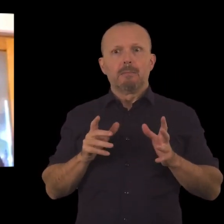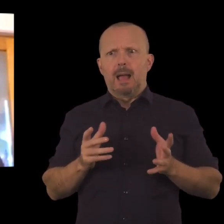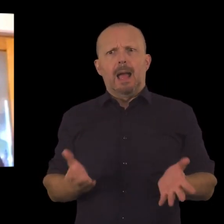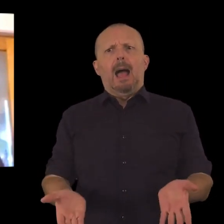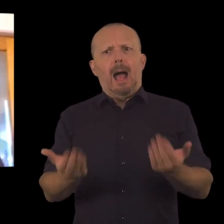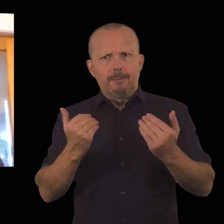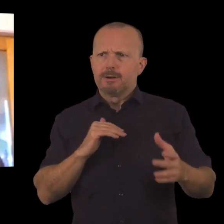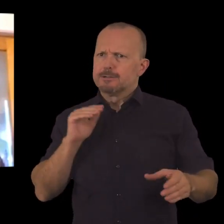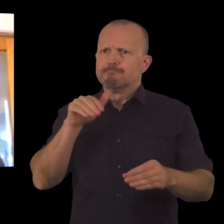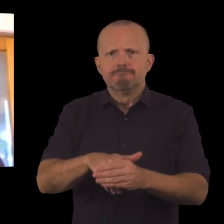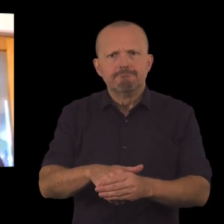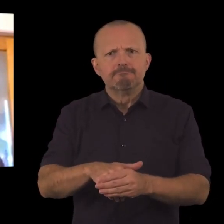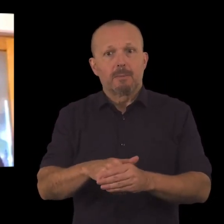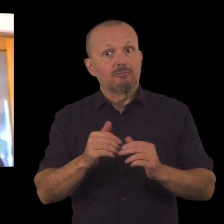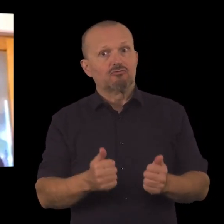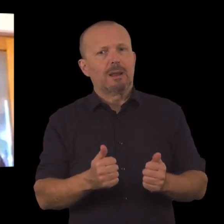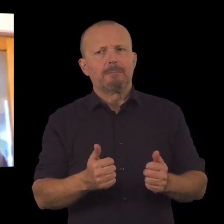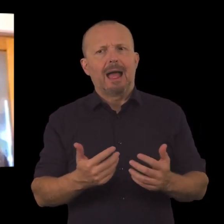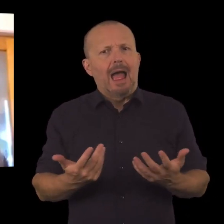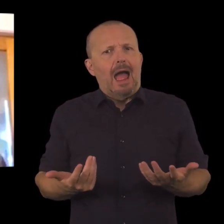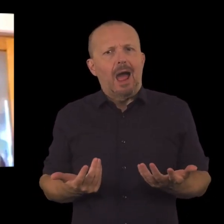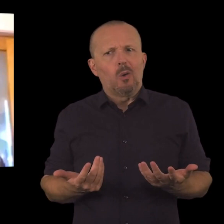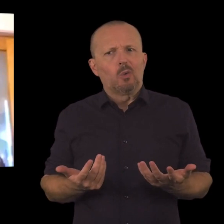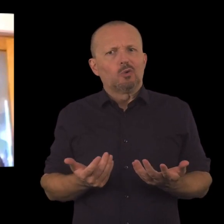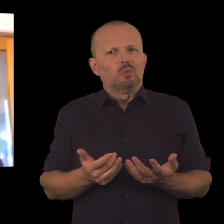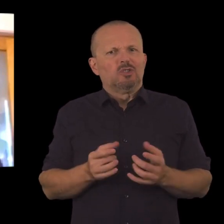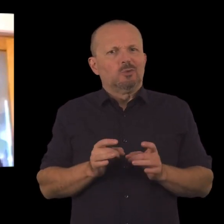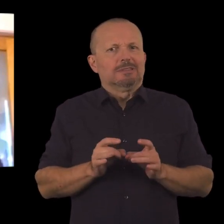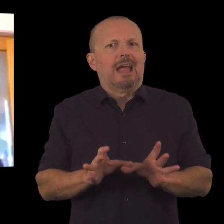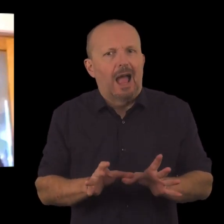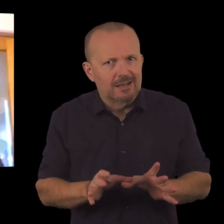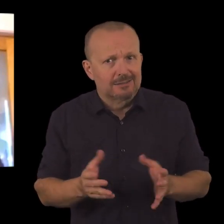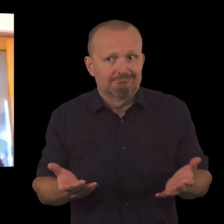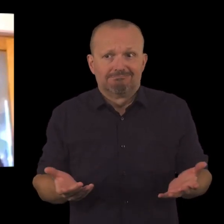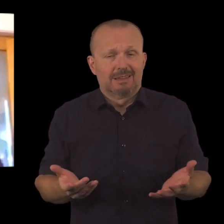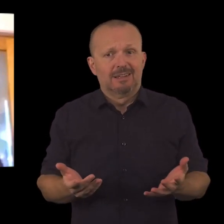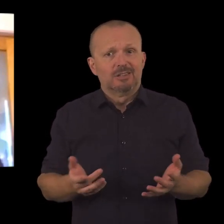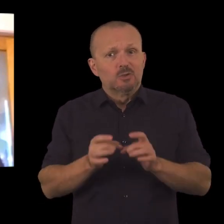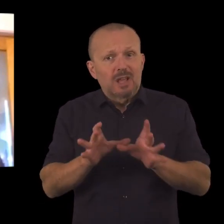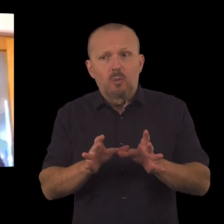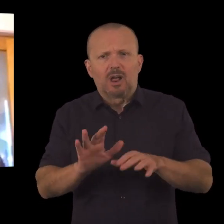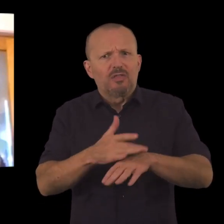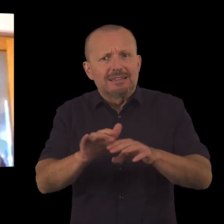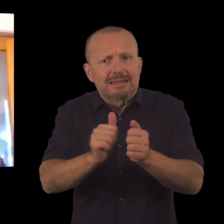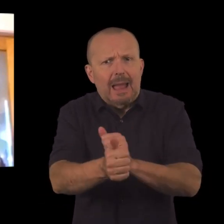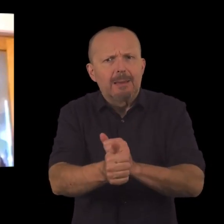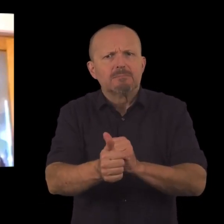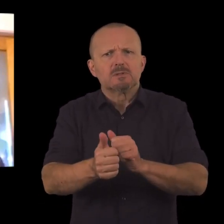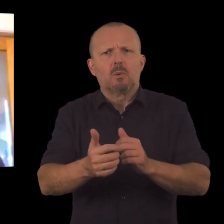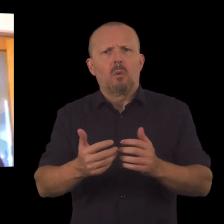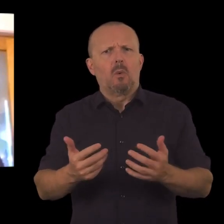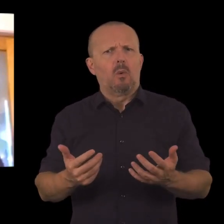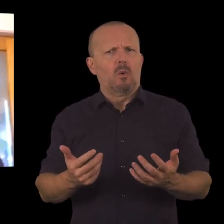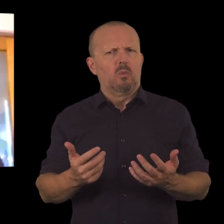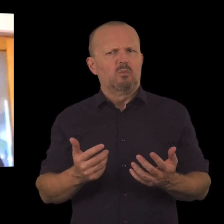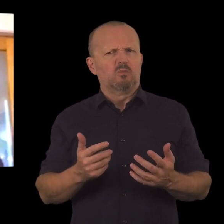quite enjoy it. Where would you start? What would it be? Theatre games, or